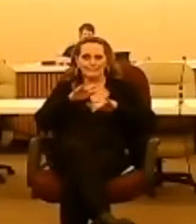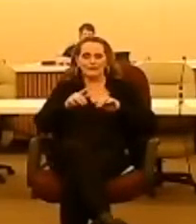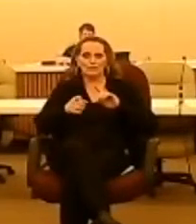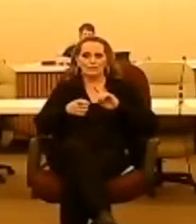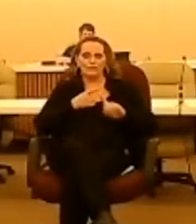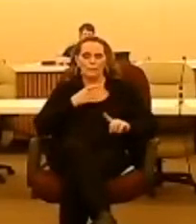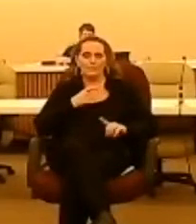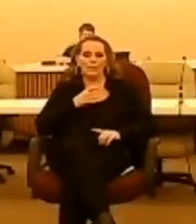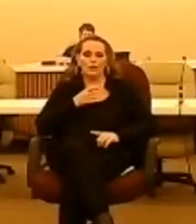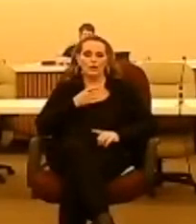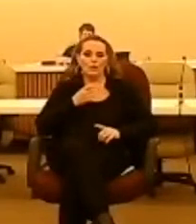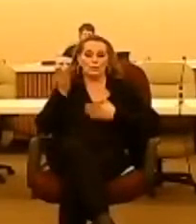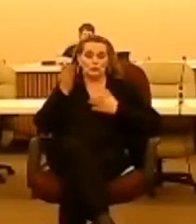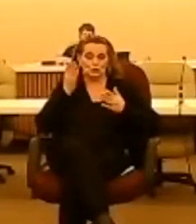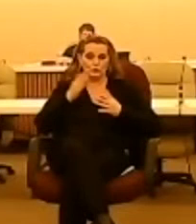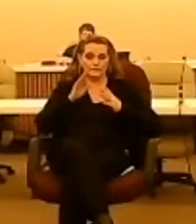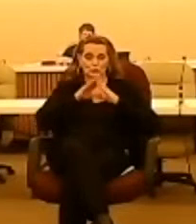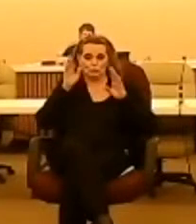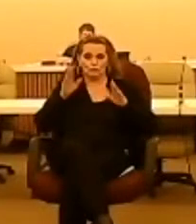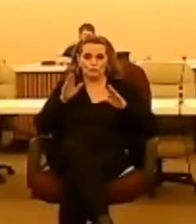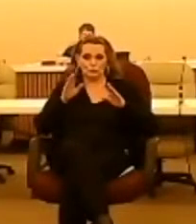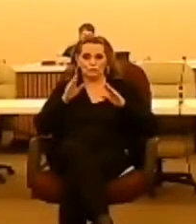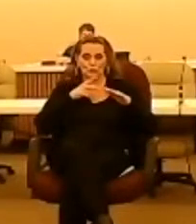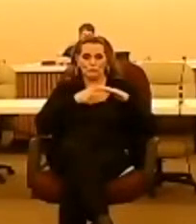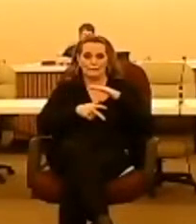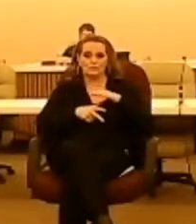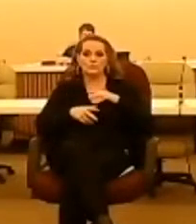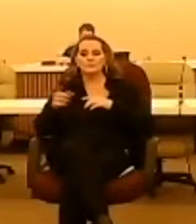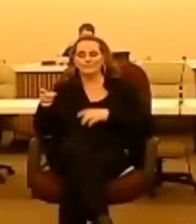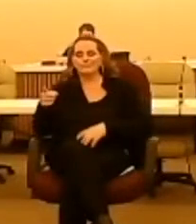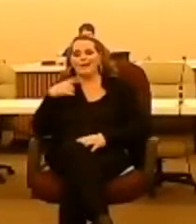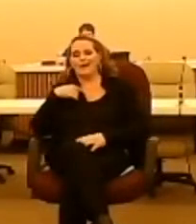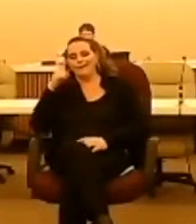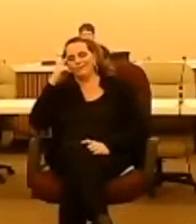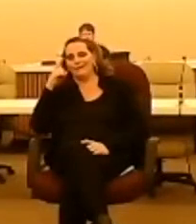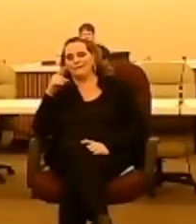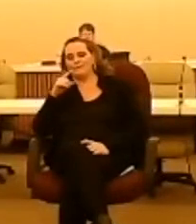from the tanks, because the tanks, these being replaced.